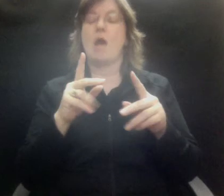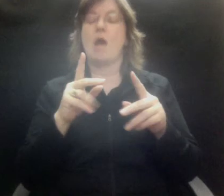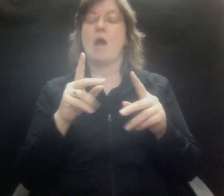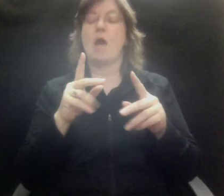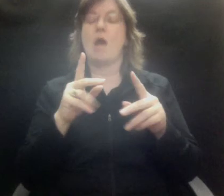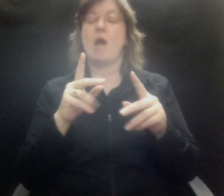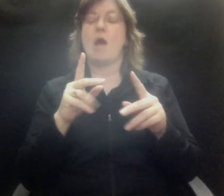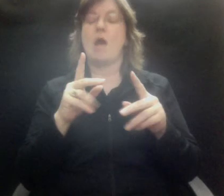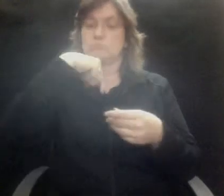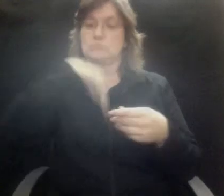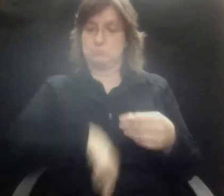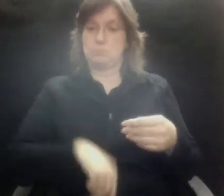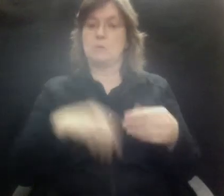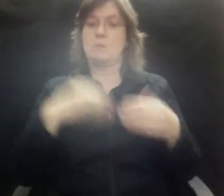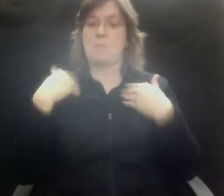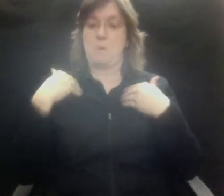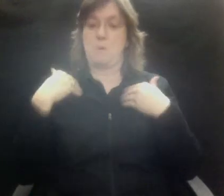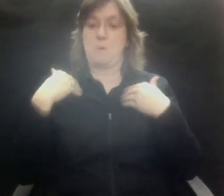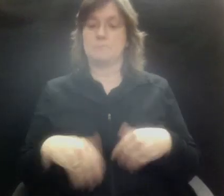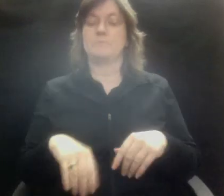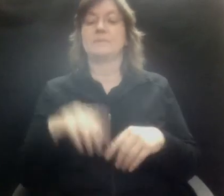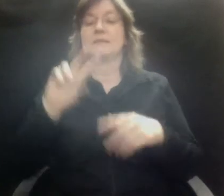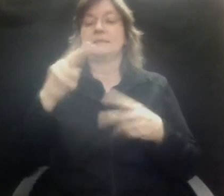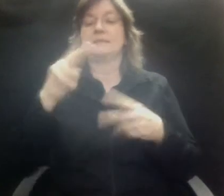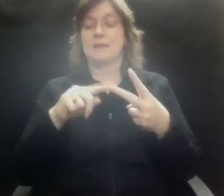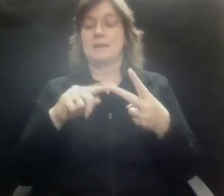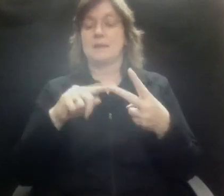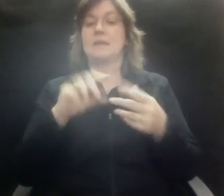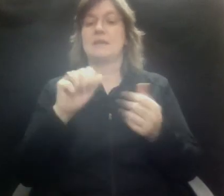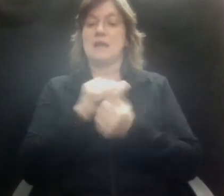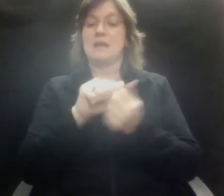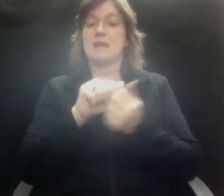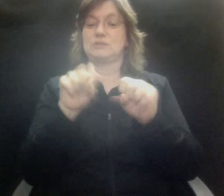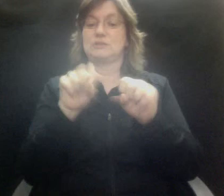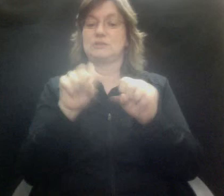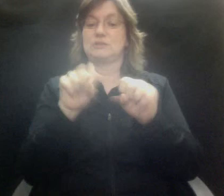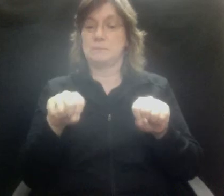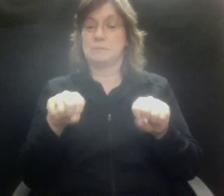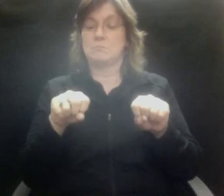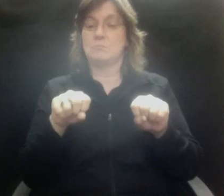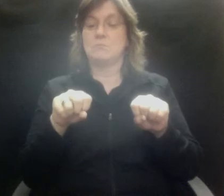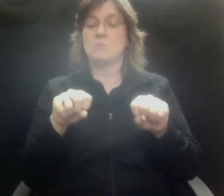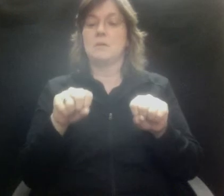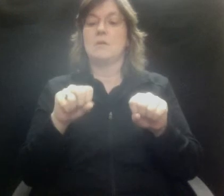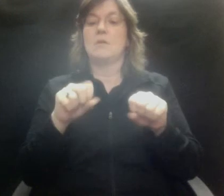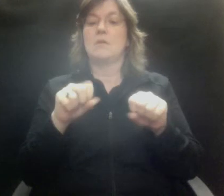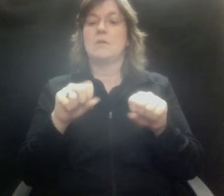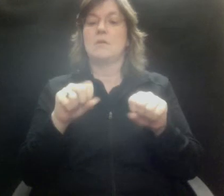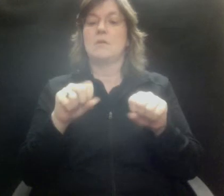body. Second, the digestive system is designed to allow you to break down those food